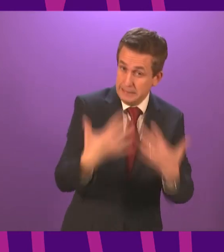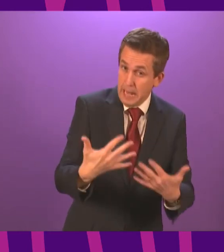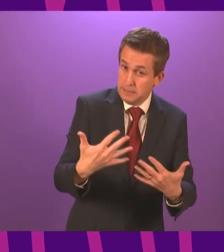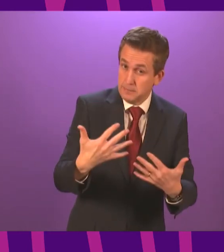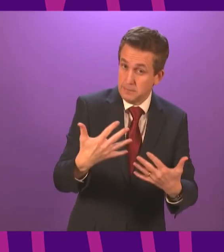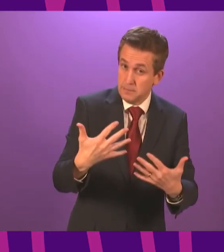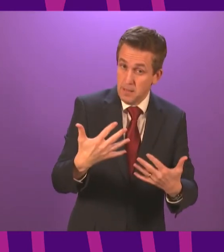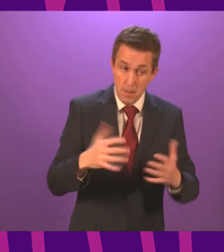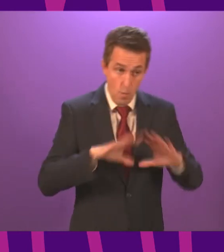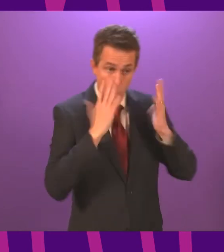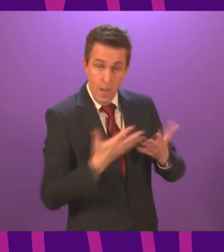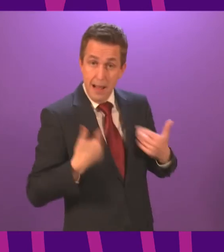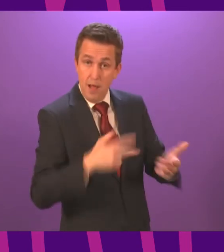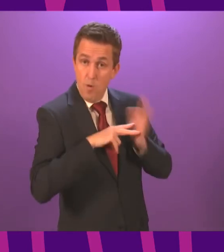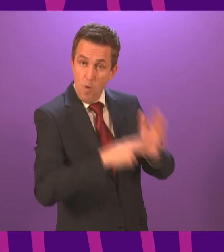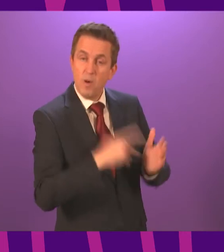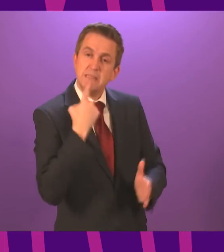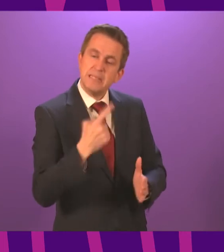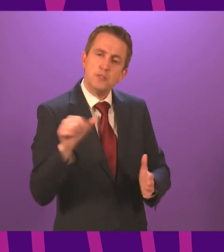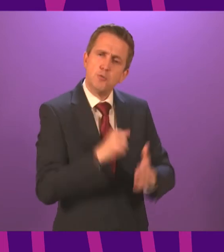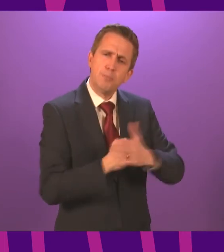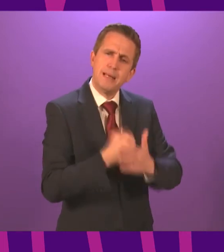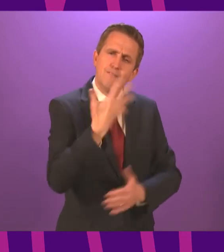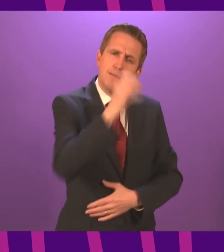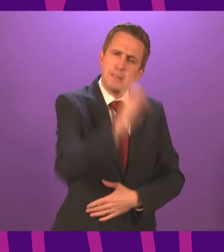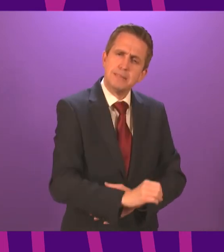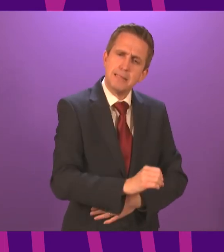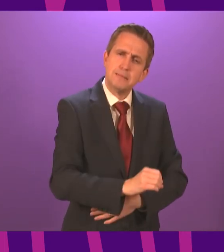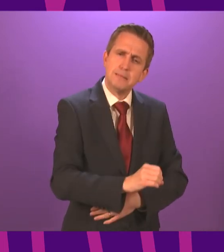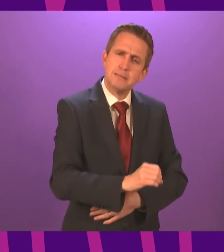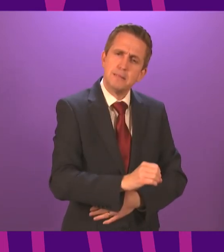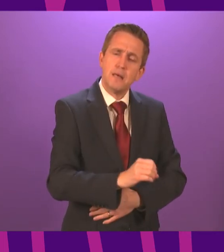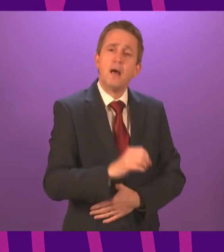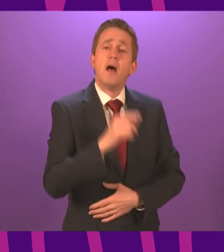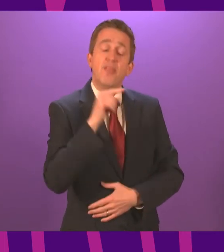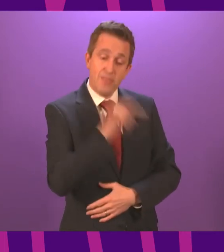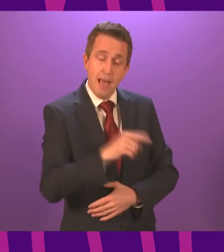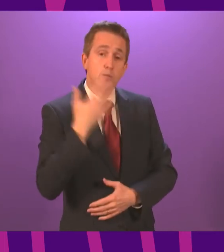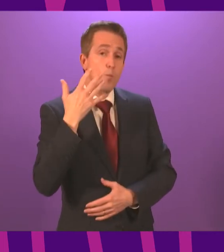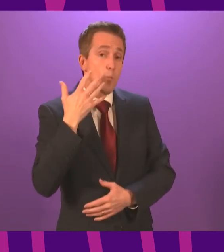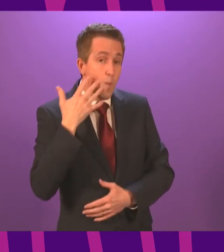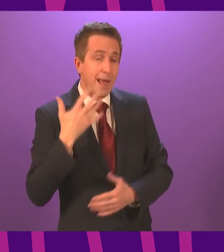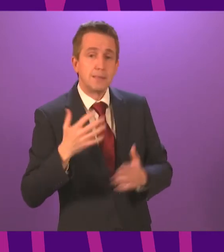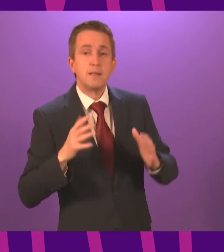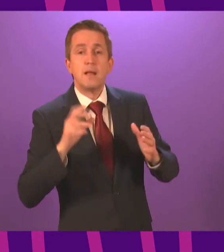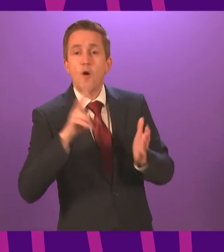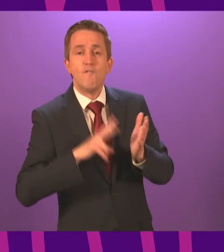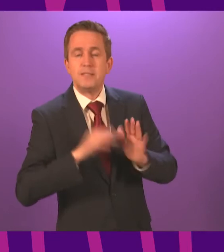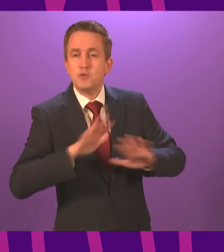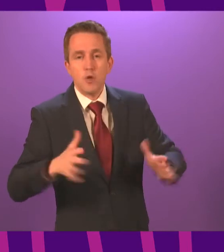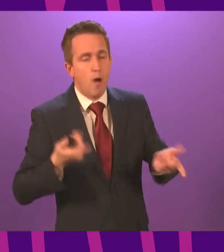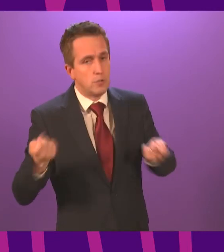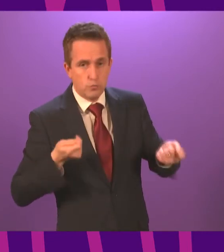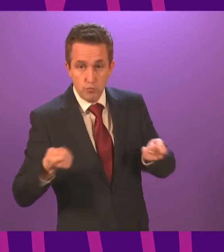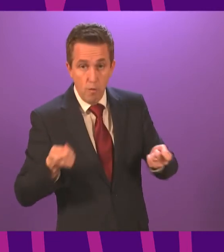Health Organization's 5% positivity threshold for when the virus is no longer under control. At the same time,